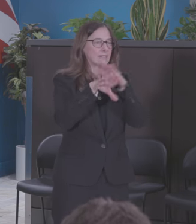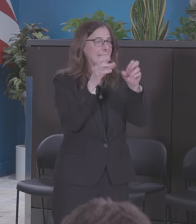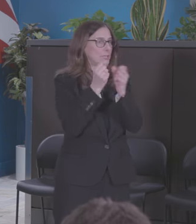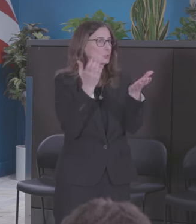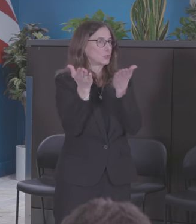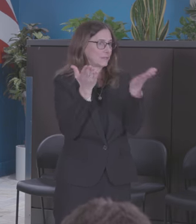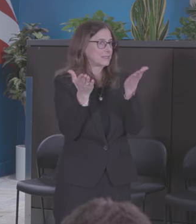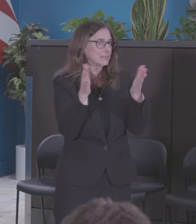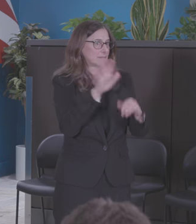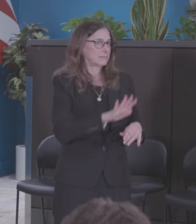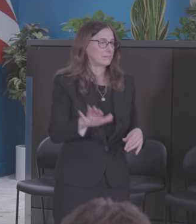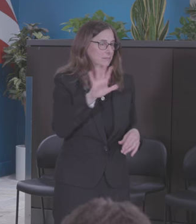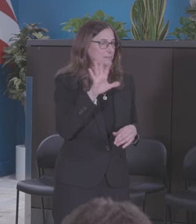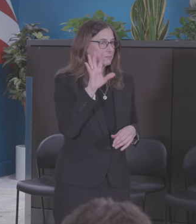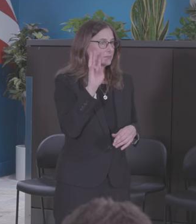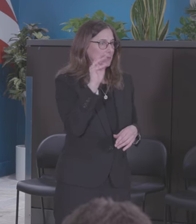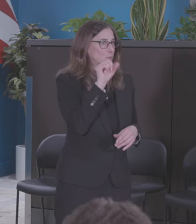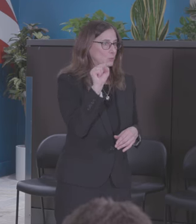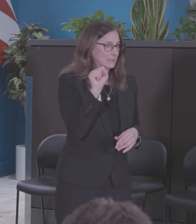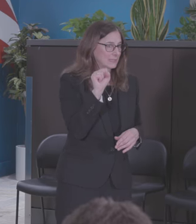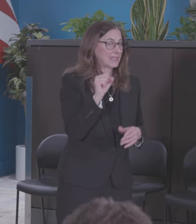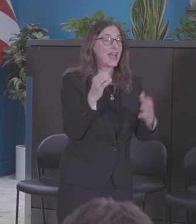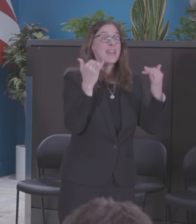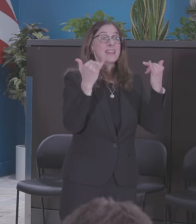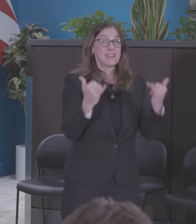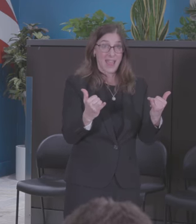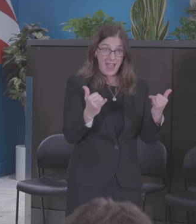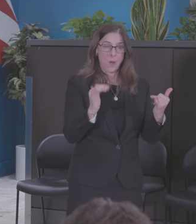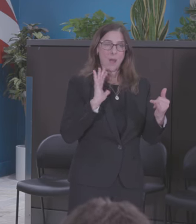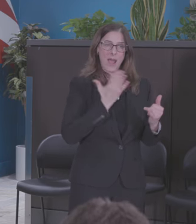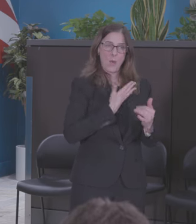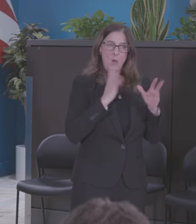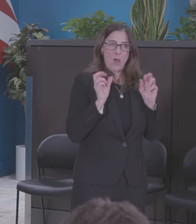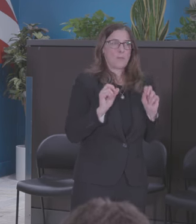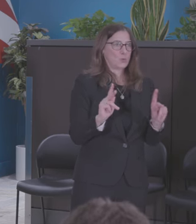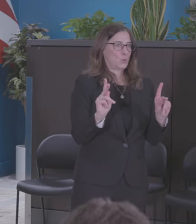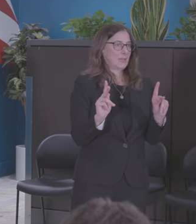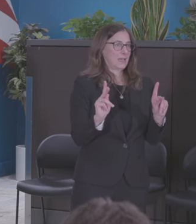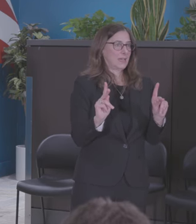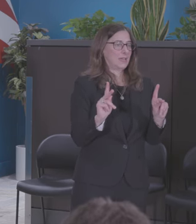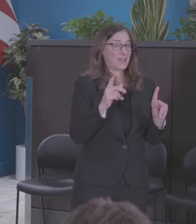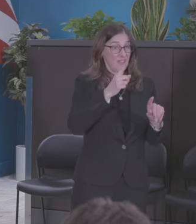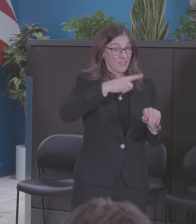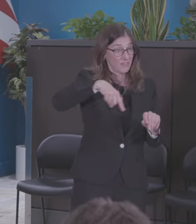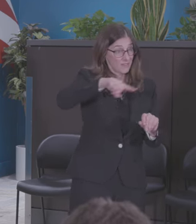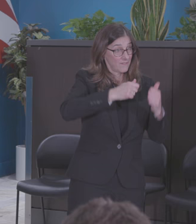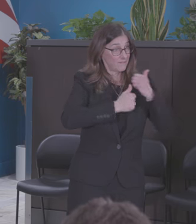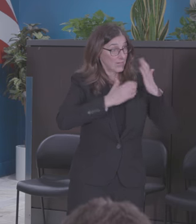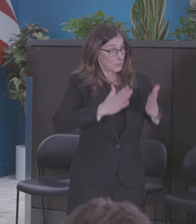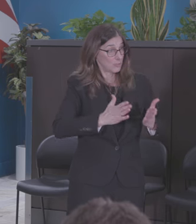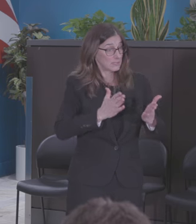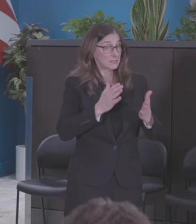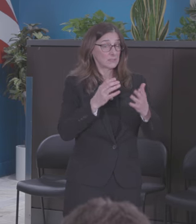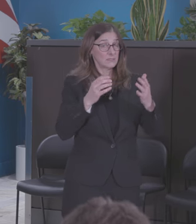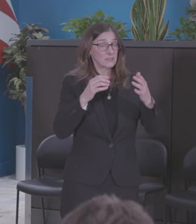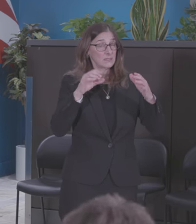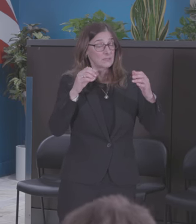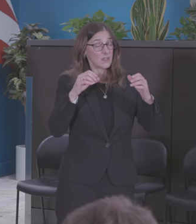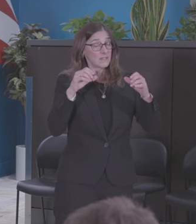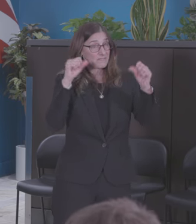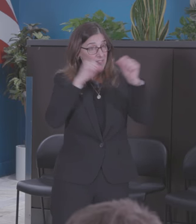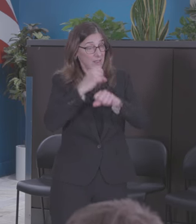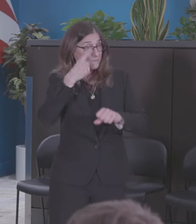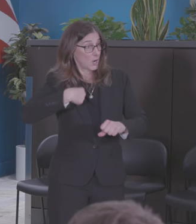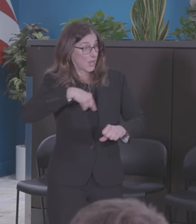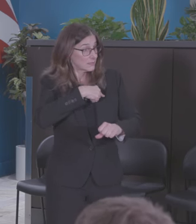It is now our chance to serve the people who have served our nation. And I'm convinced that working with the Executive Office of Veterans